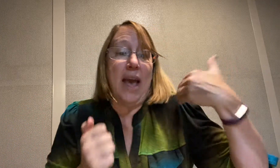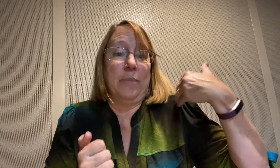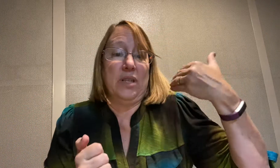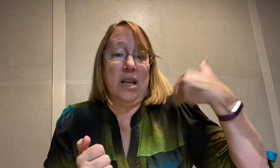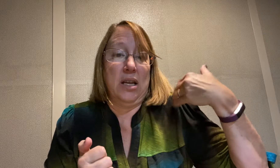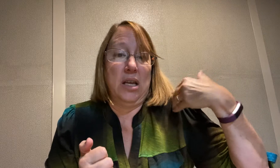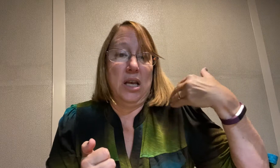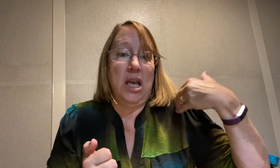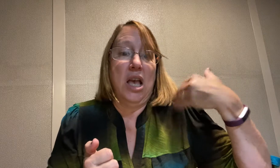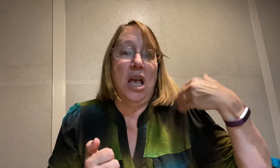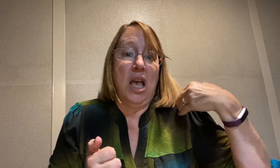captain,